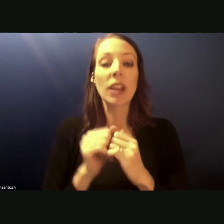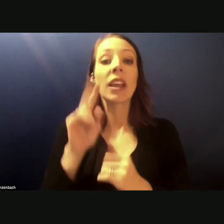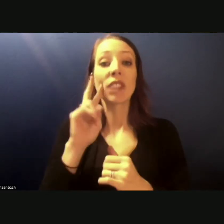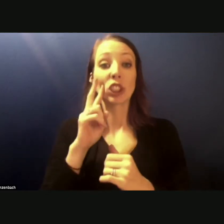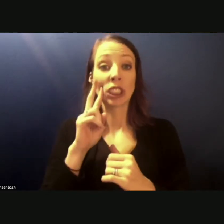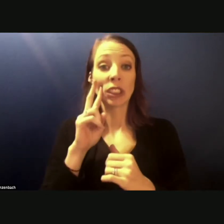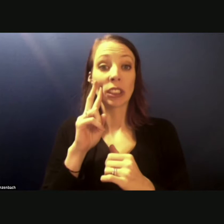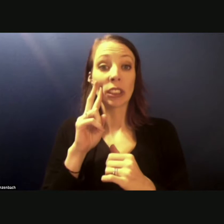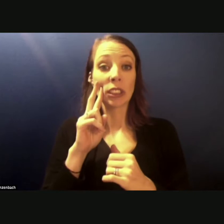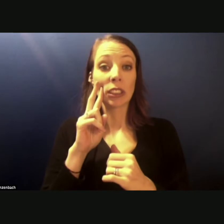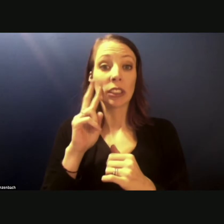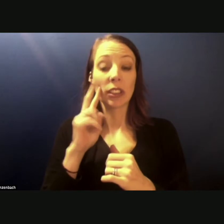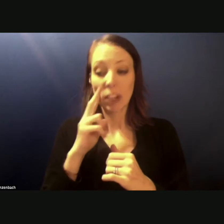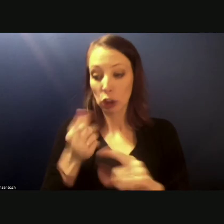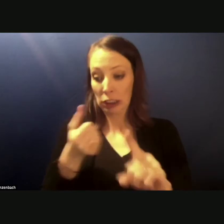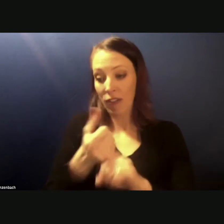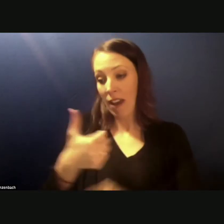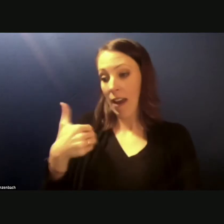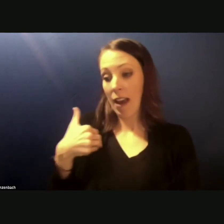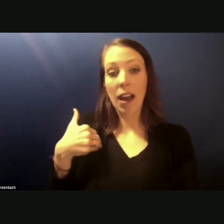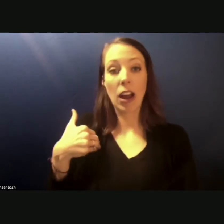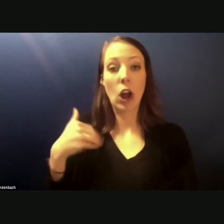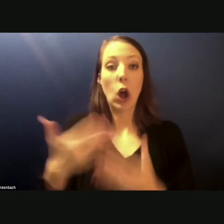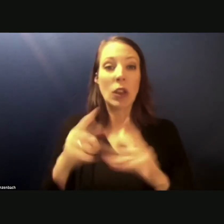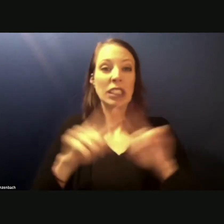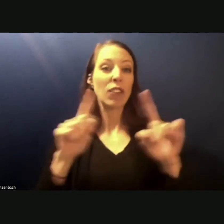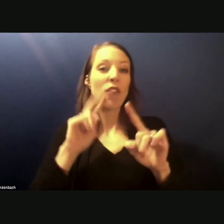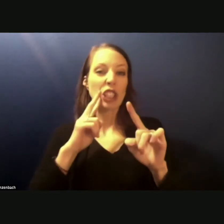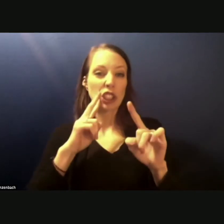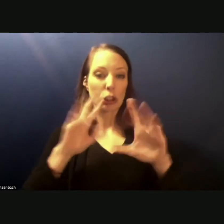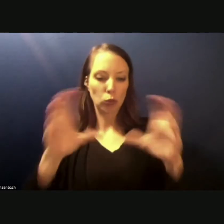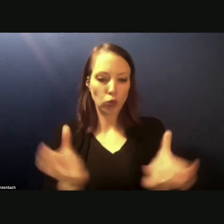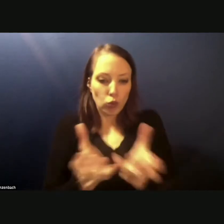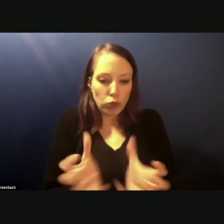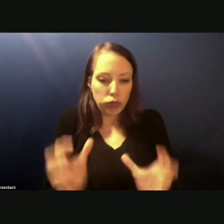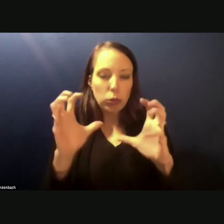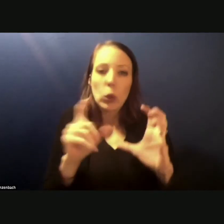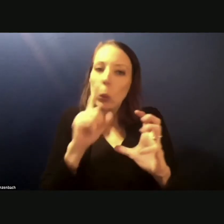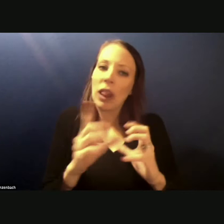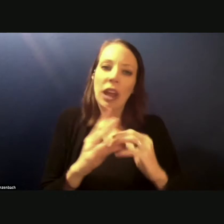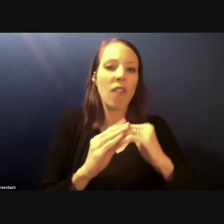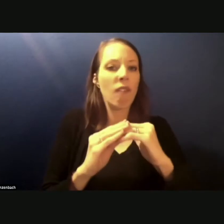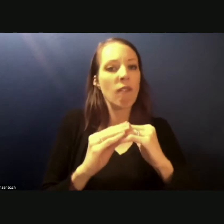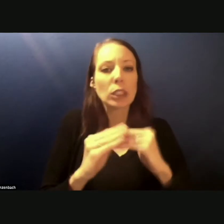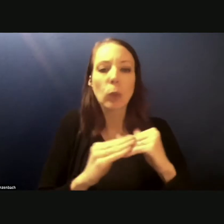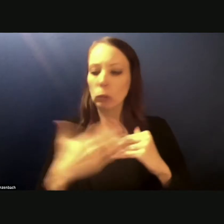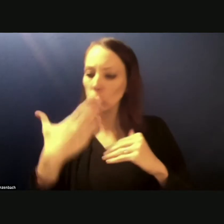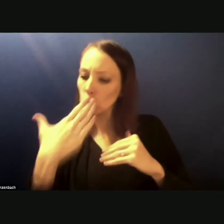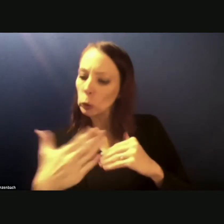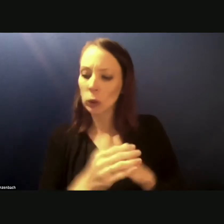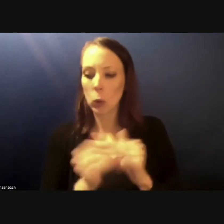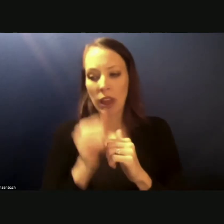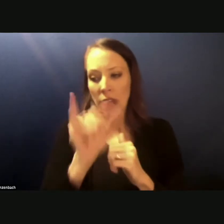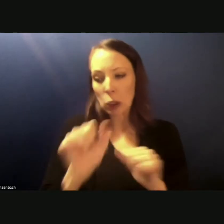the roasted vegetarian has it's all root vegetables, and it's very flexible dish. With that,